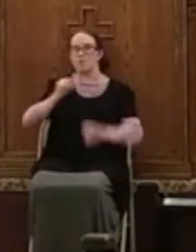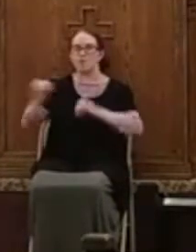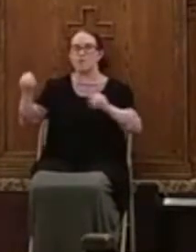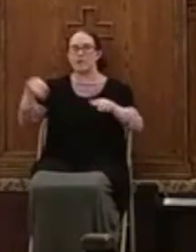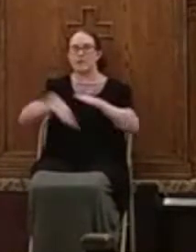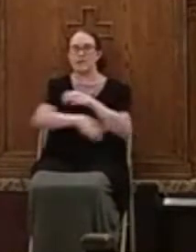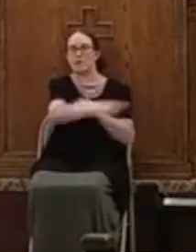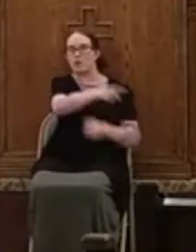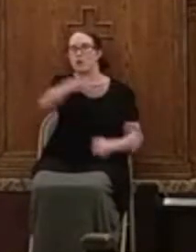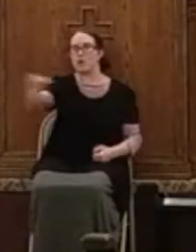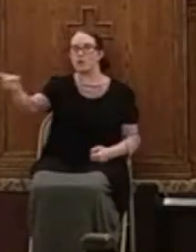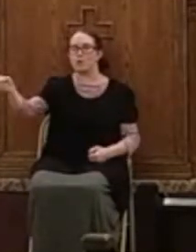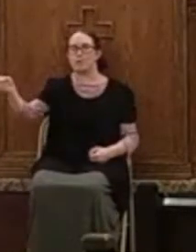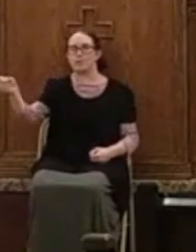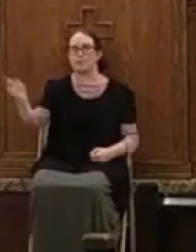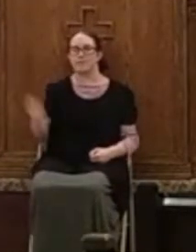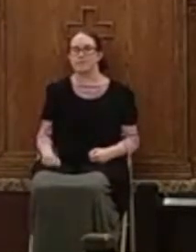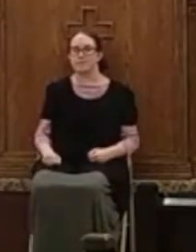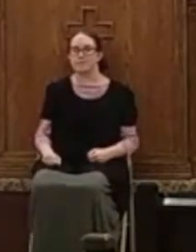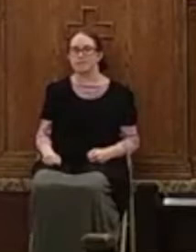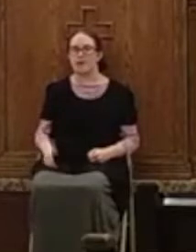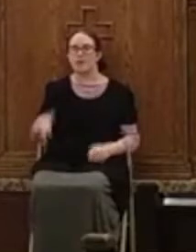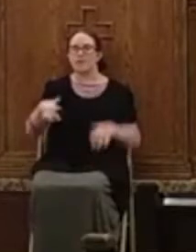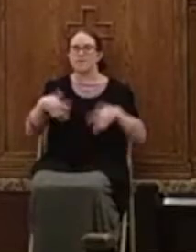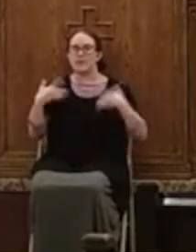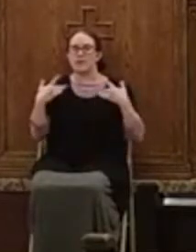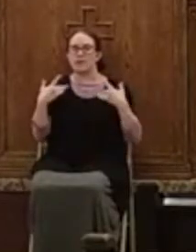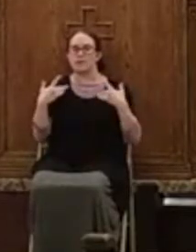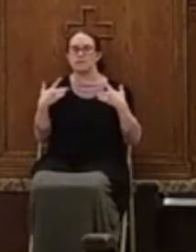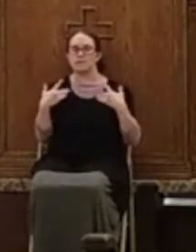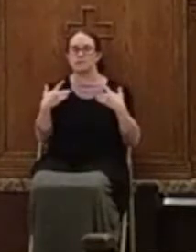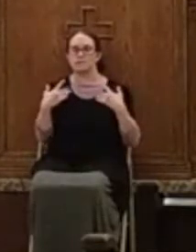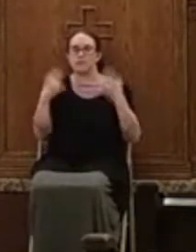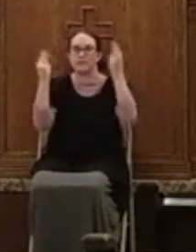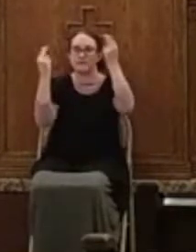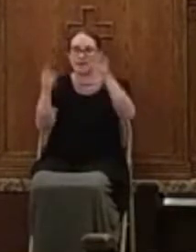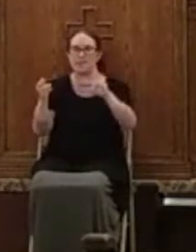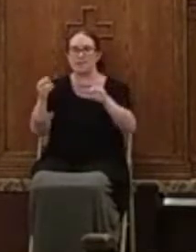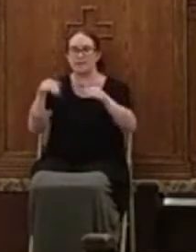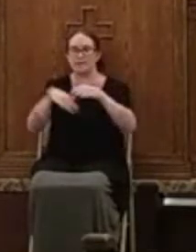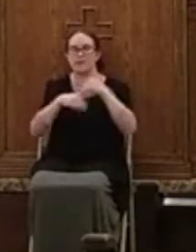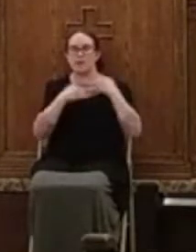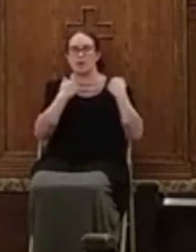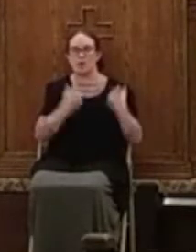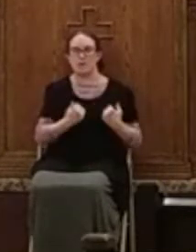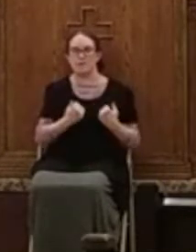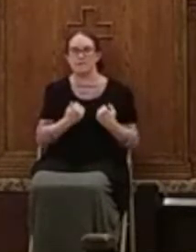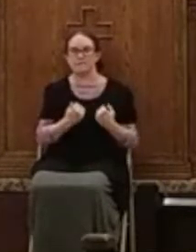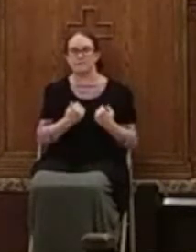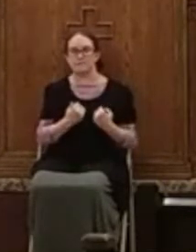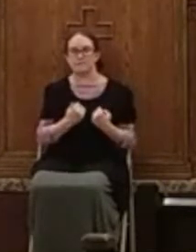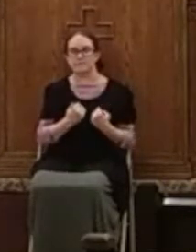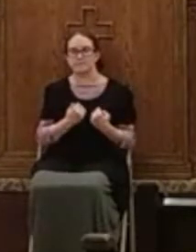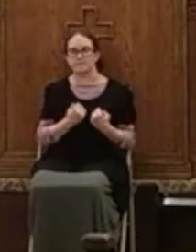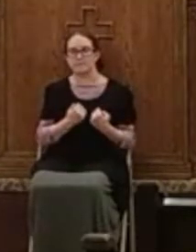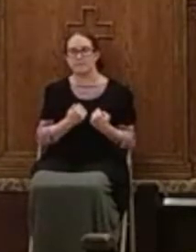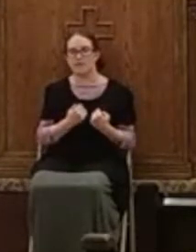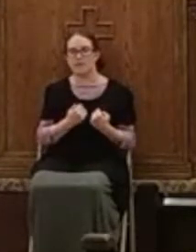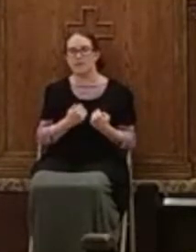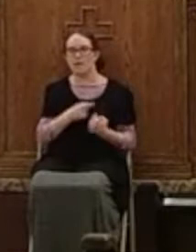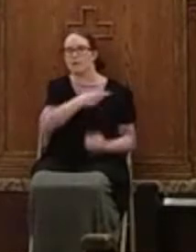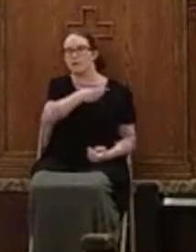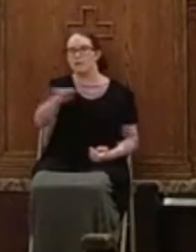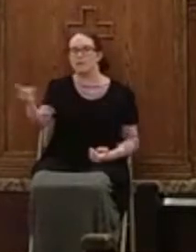in you. And you feel what's happening in your heart. Amen. Because